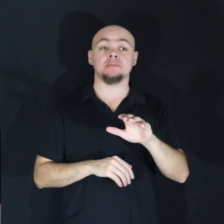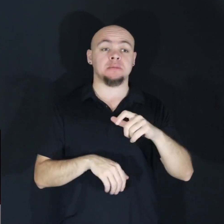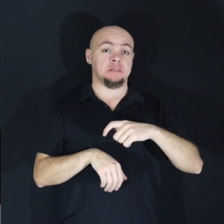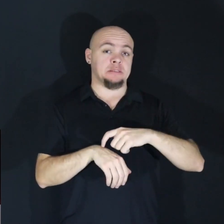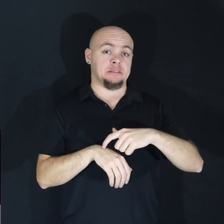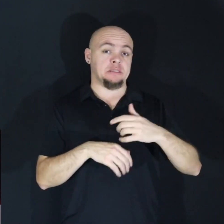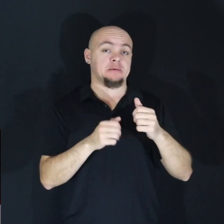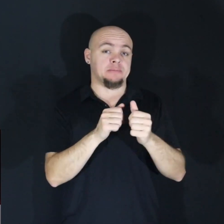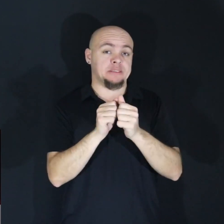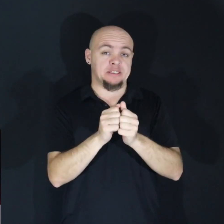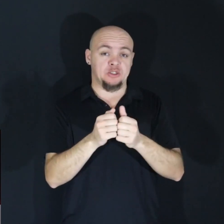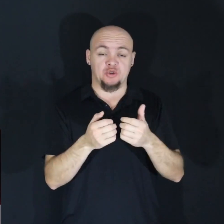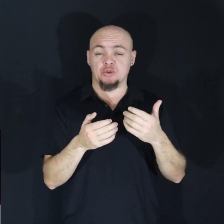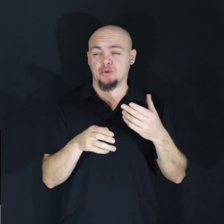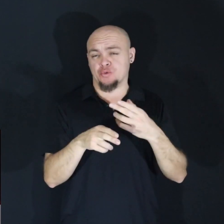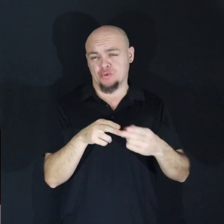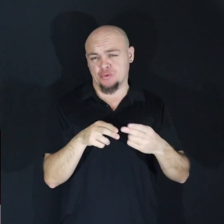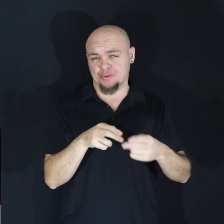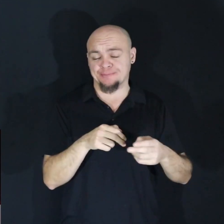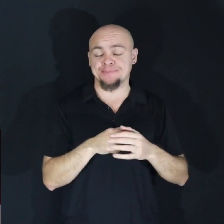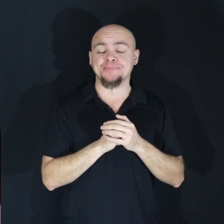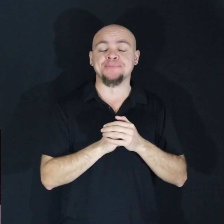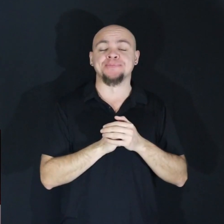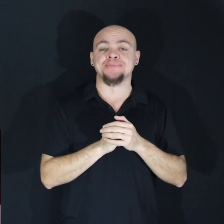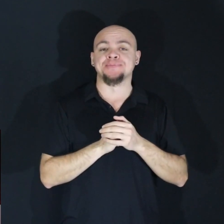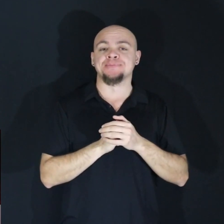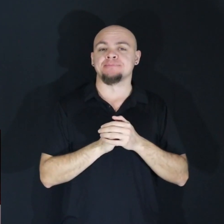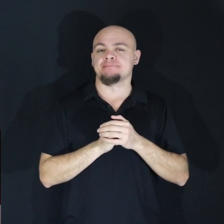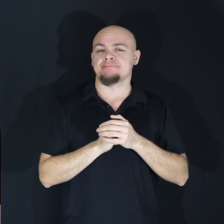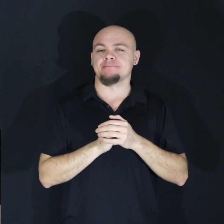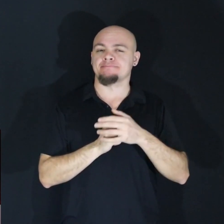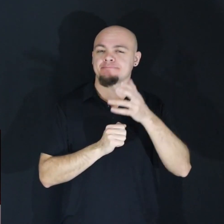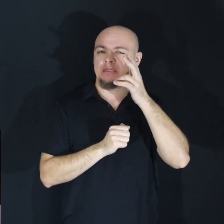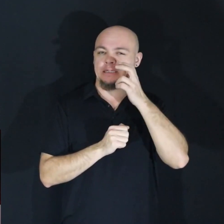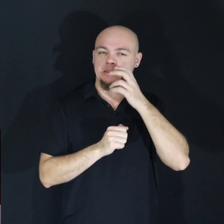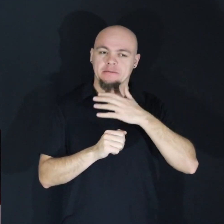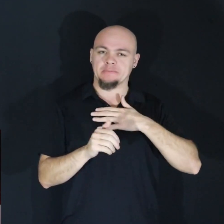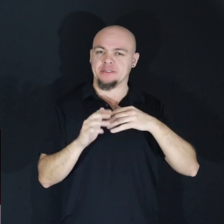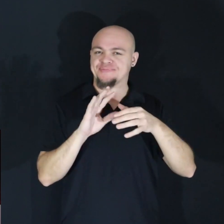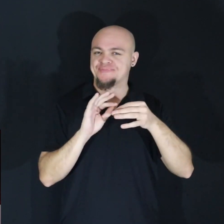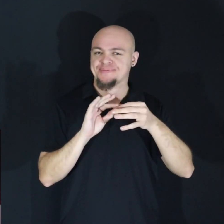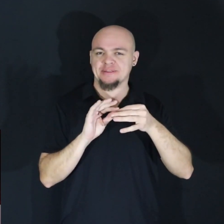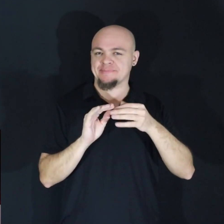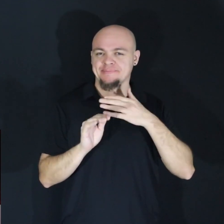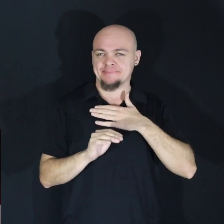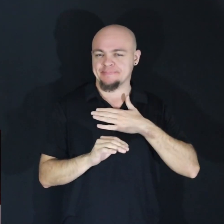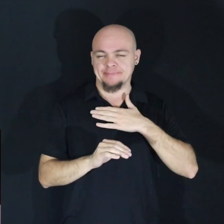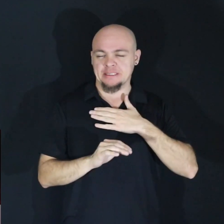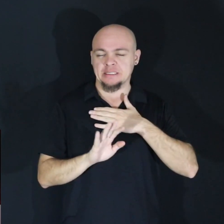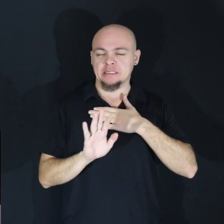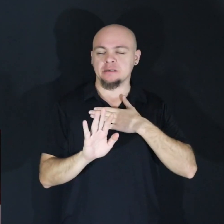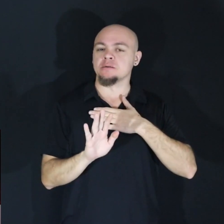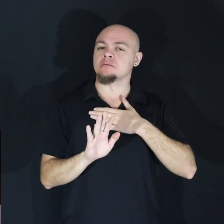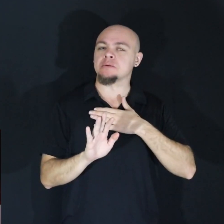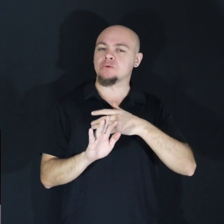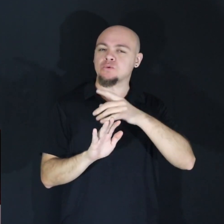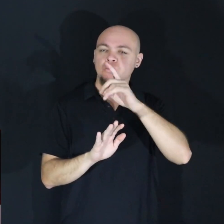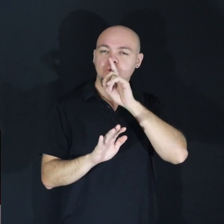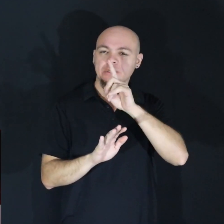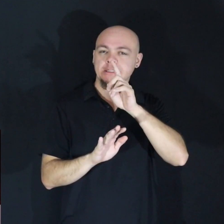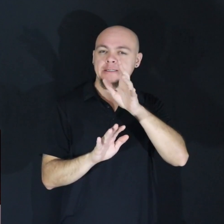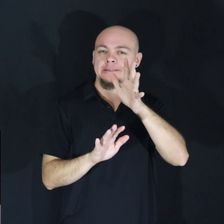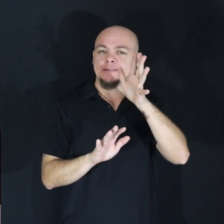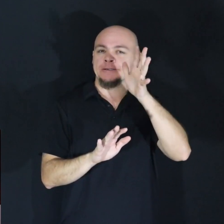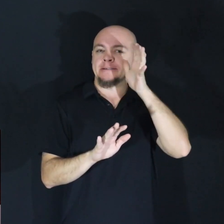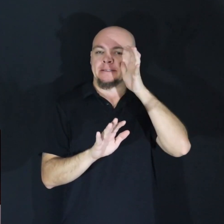of time together, and tonight I really want you to not just listen to the words that I'm about to say, but really